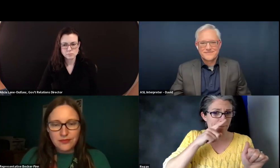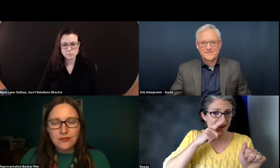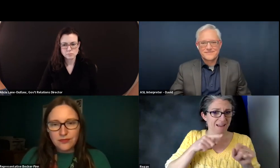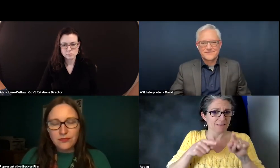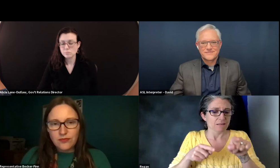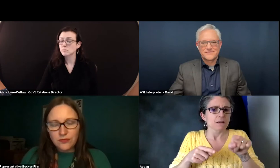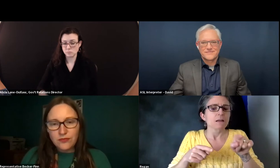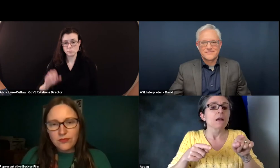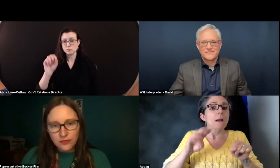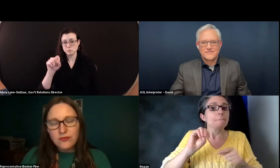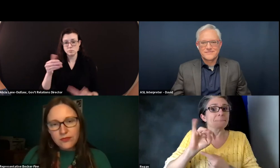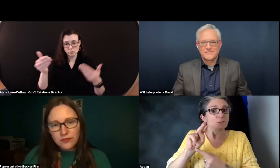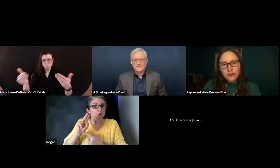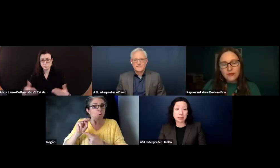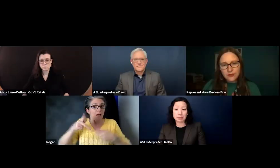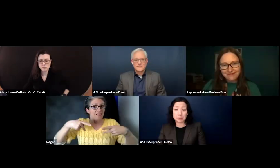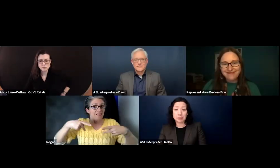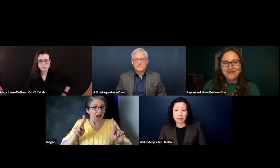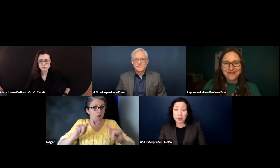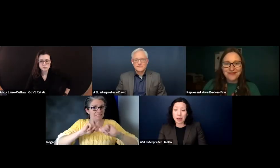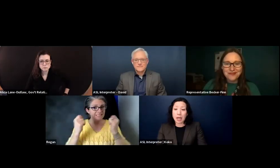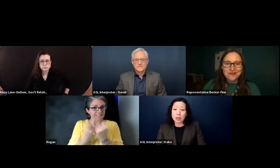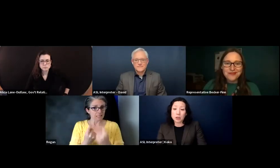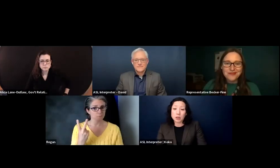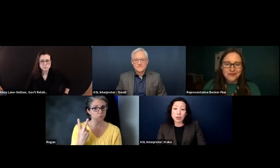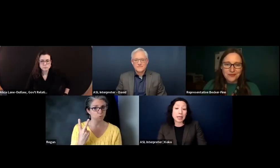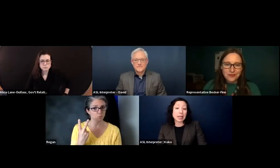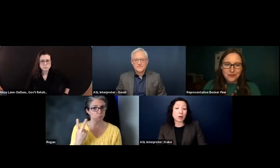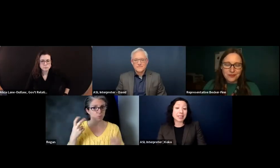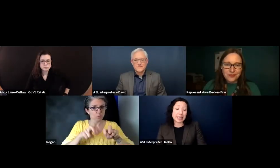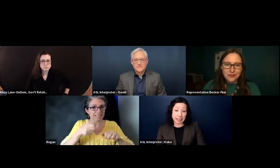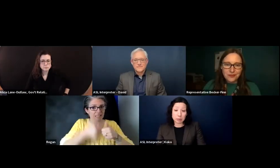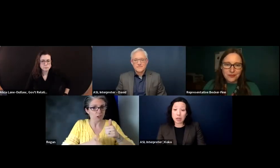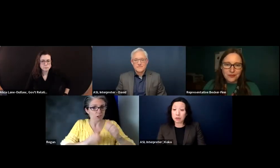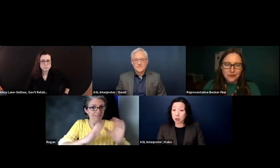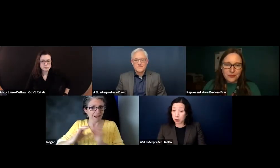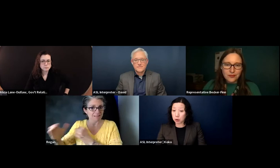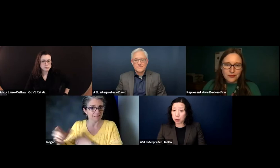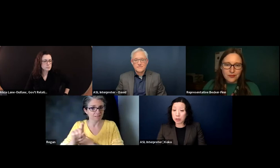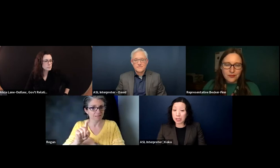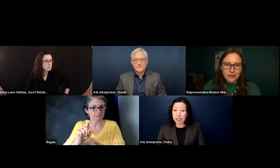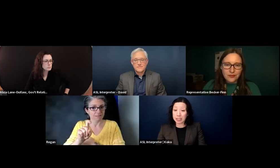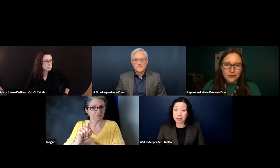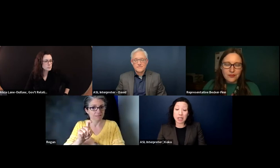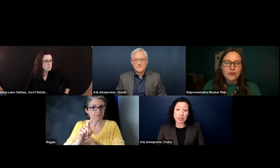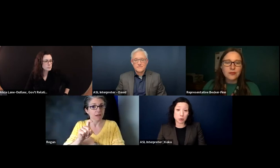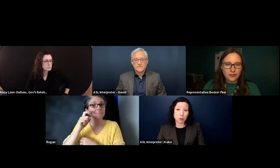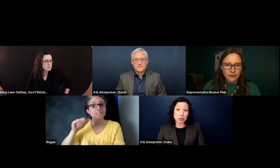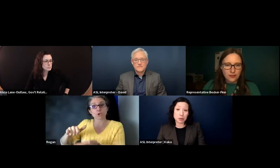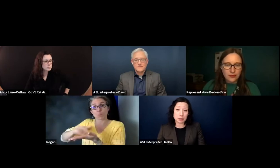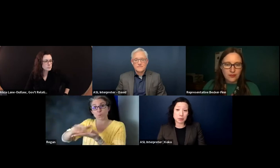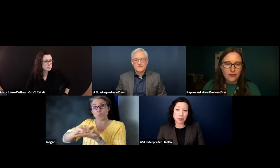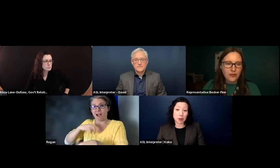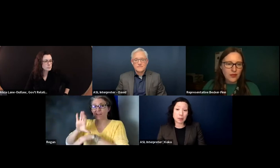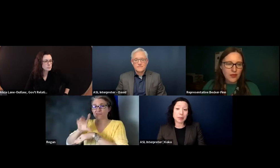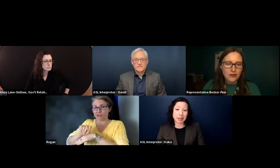And I do have a follow-up question, if you wouldn't mind. Do they allow teams of two in each of the